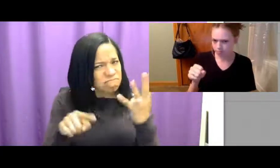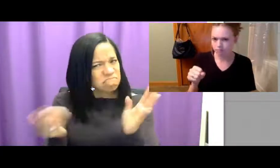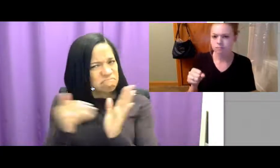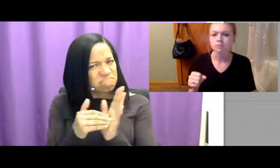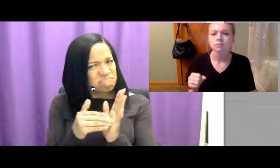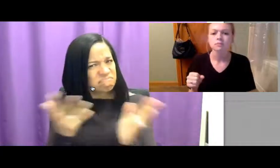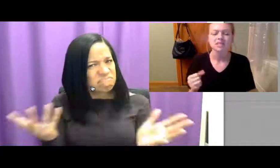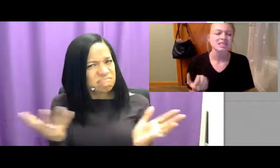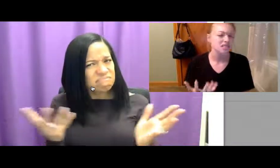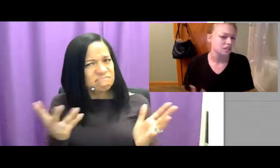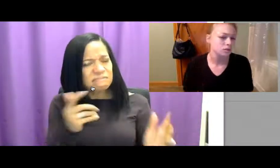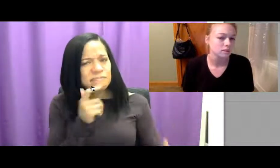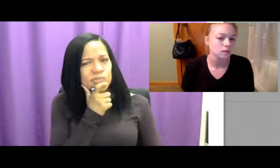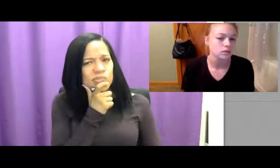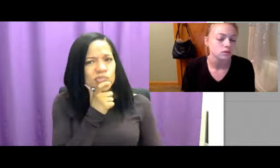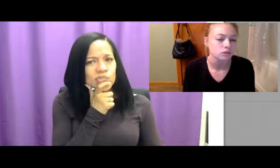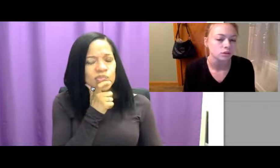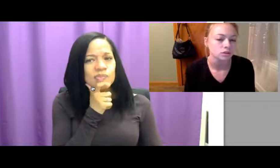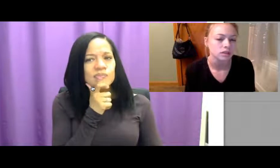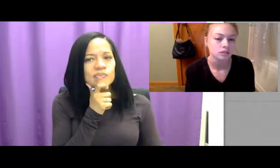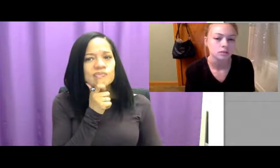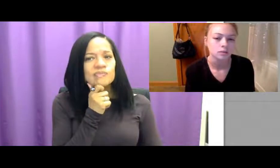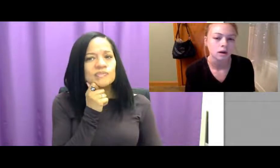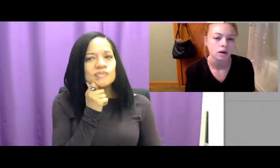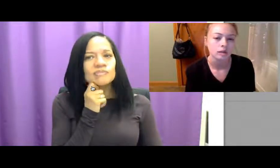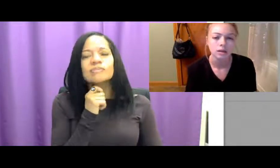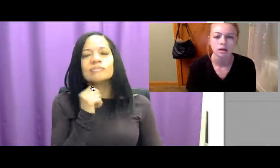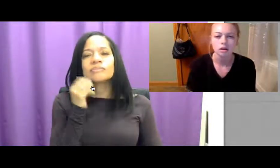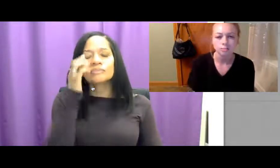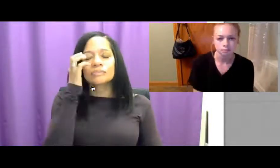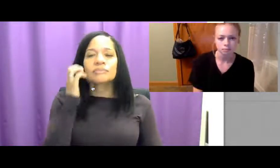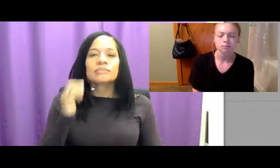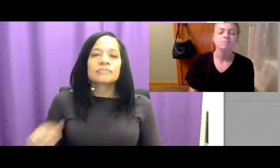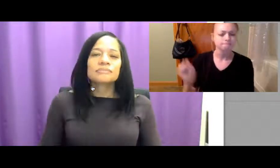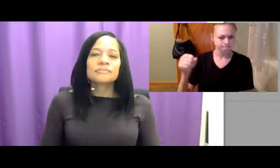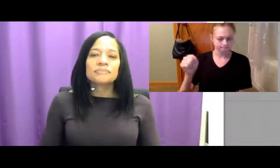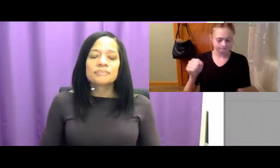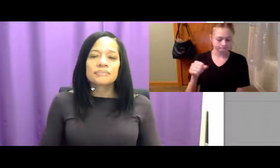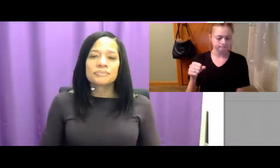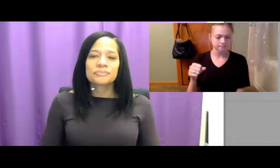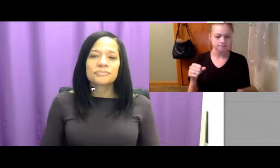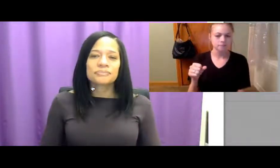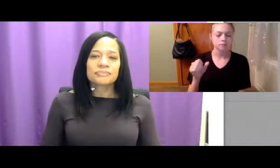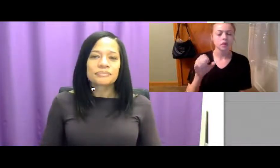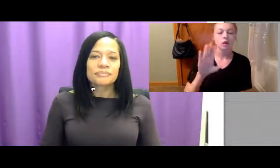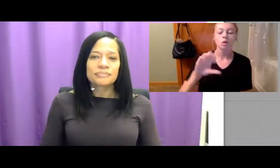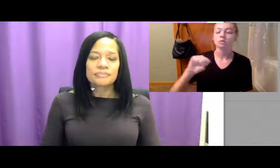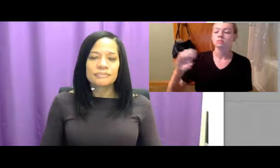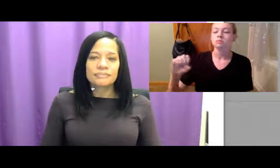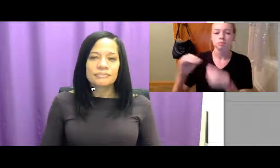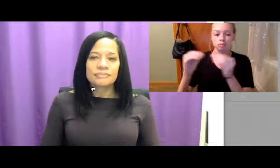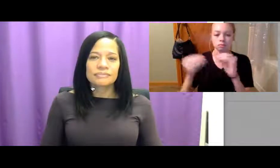Oh, yes. Can you let me know what those 4 things you need again are? I will need your Social Security